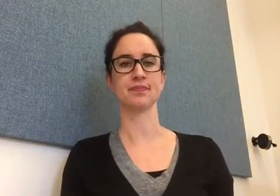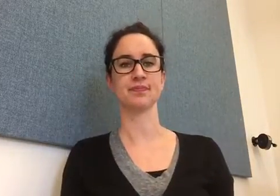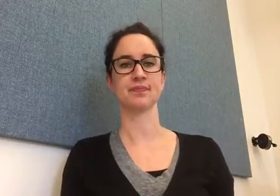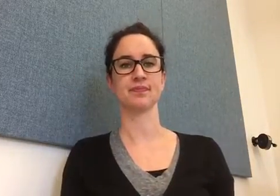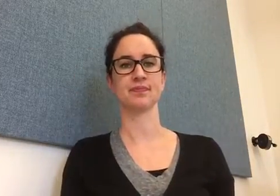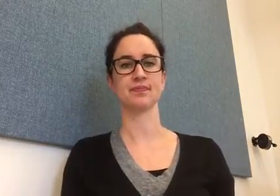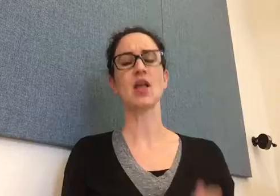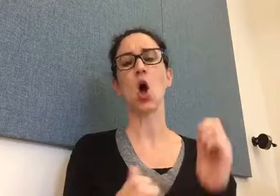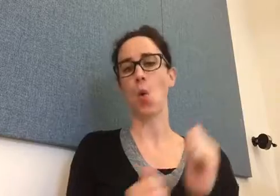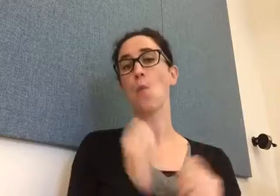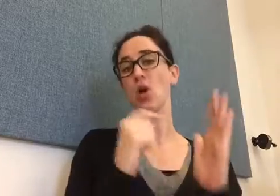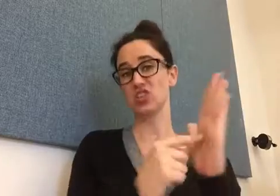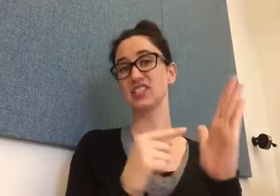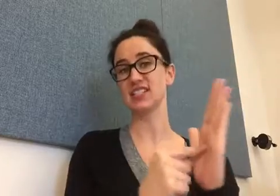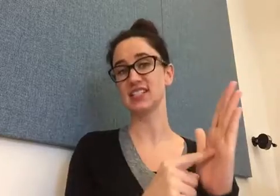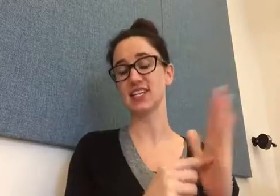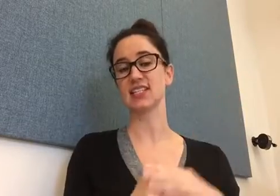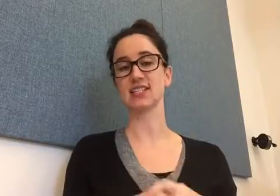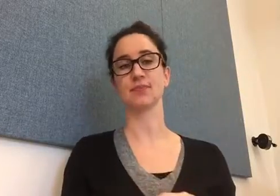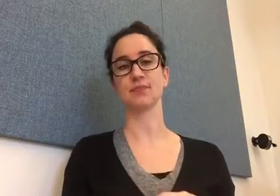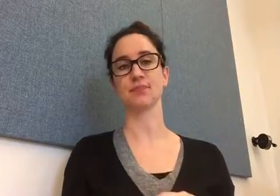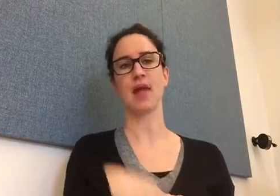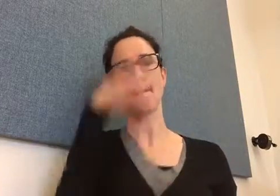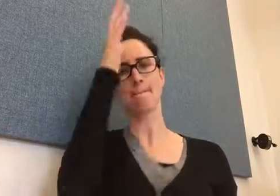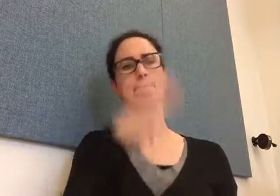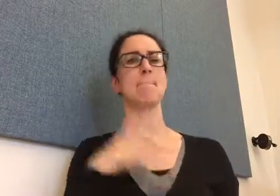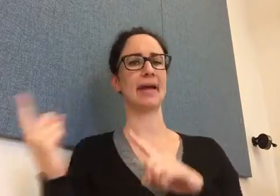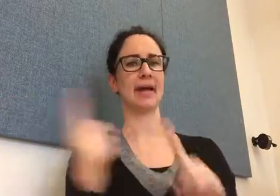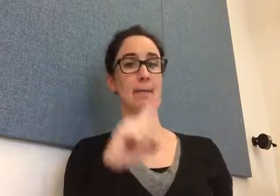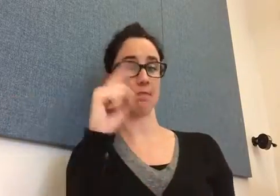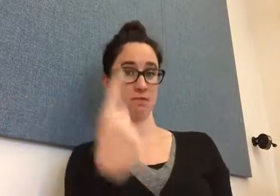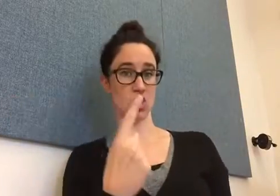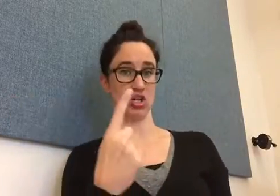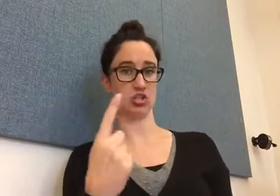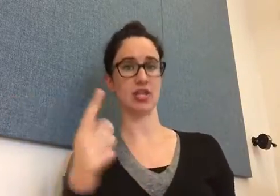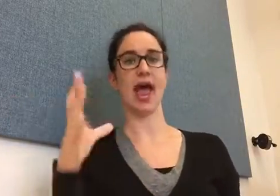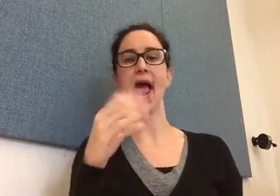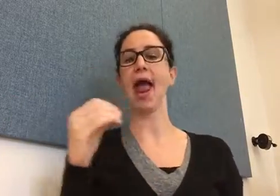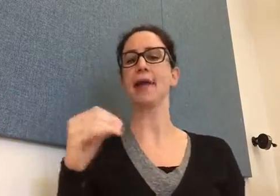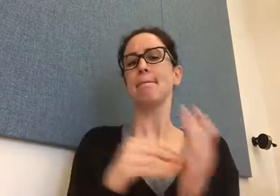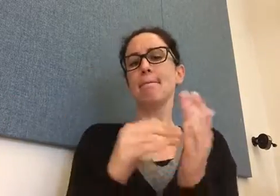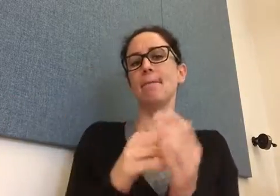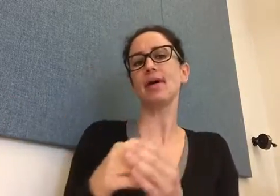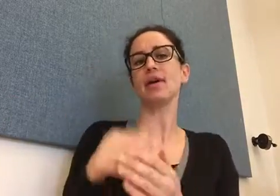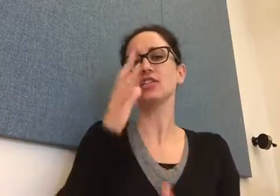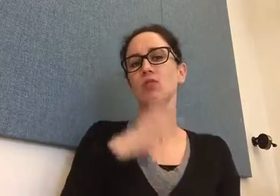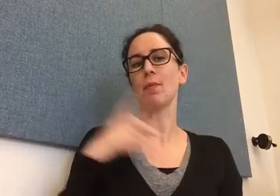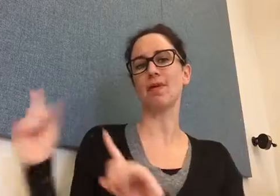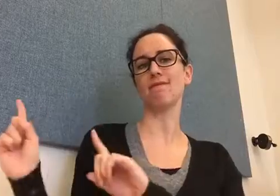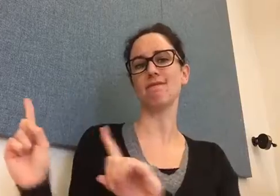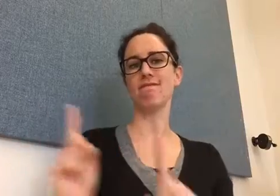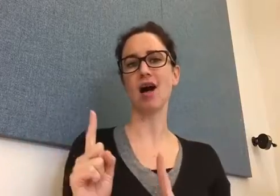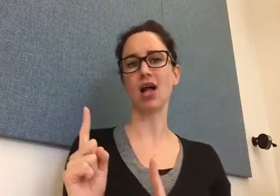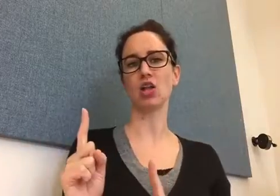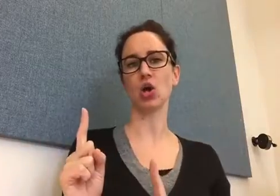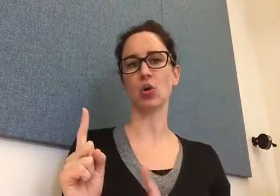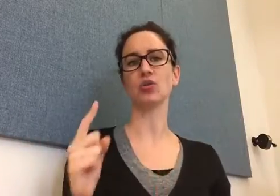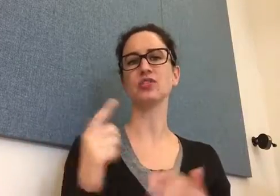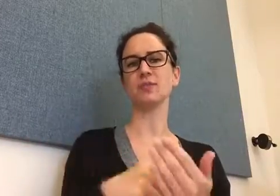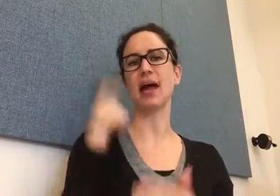In most instances, men came first, and millions of women followed sometime later, bringing their children with